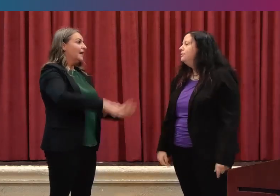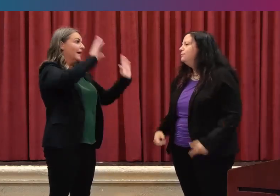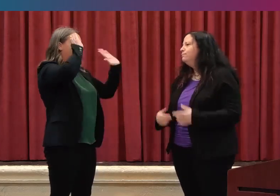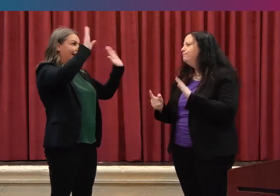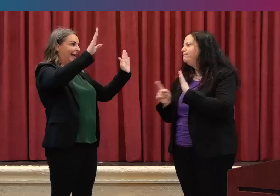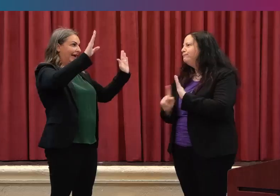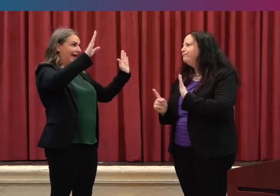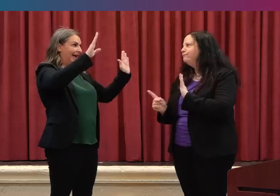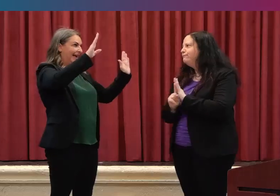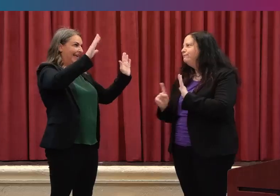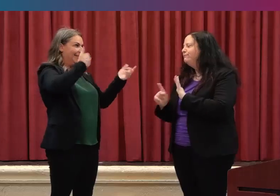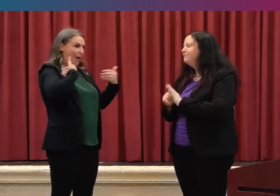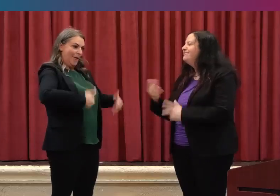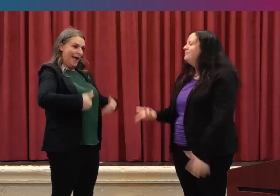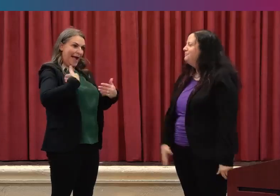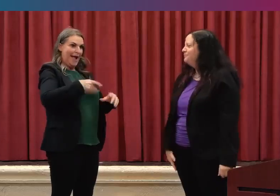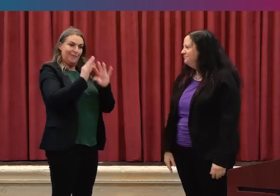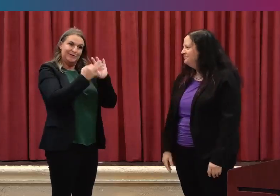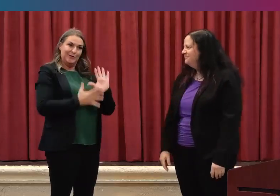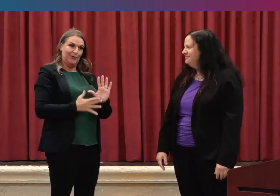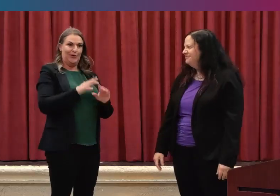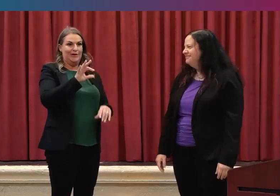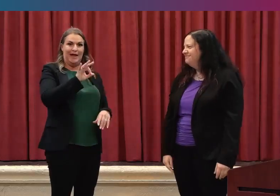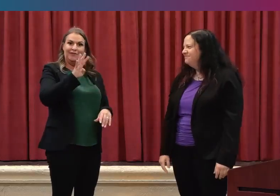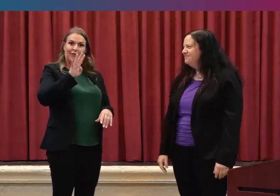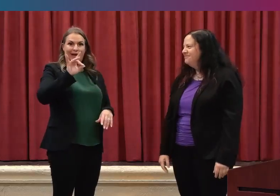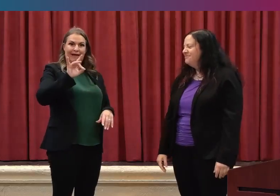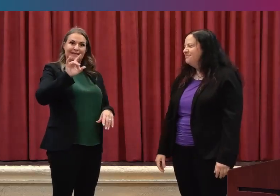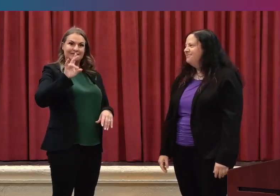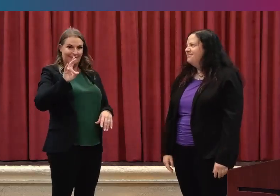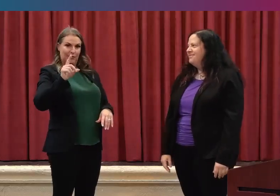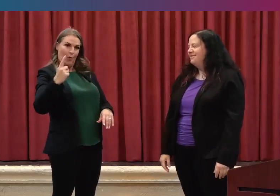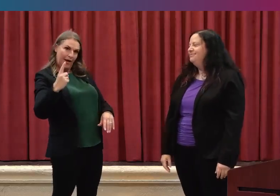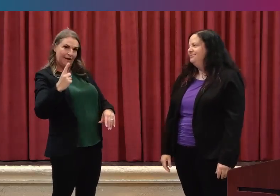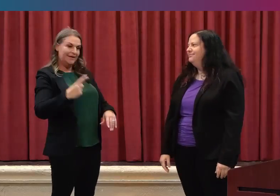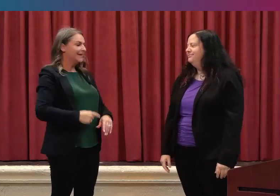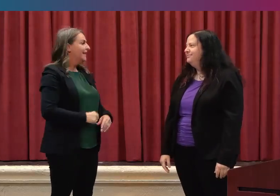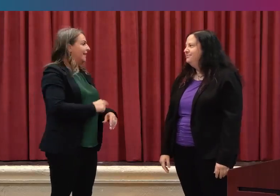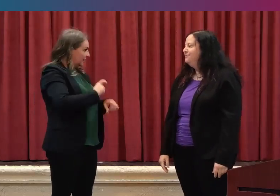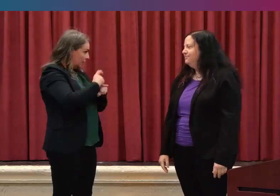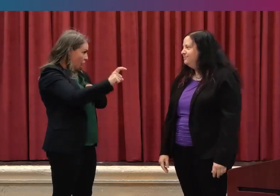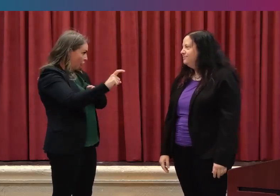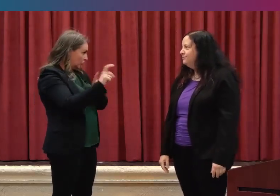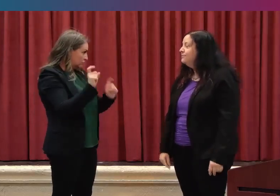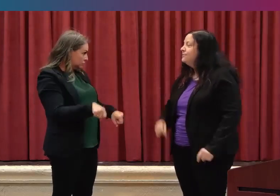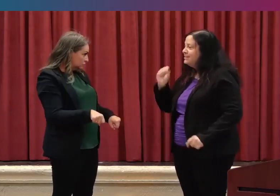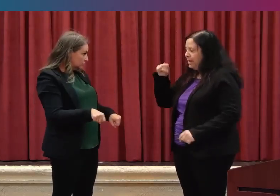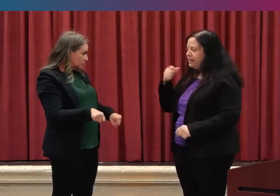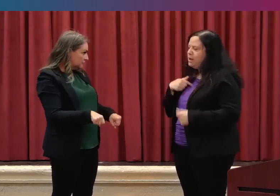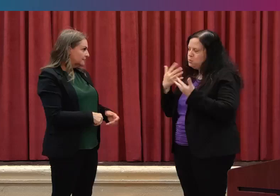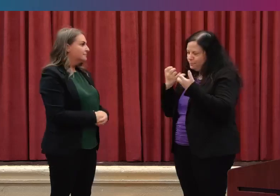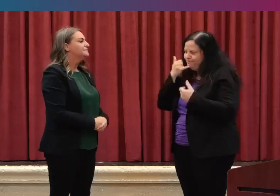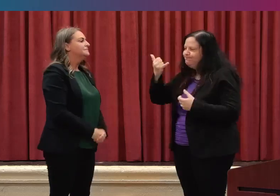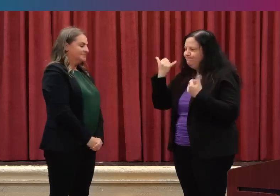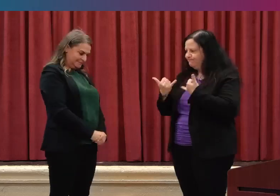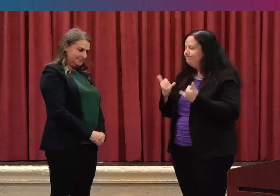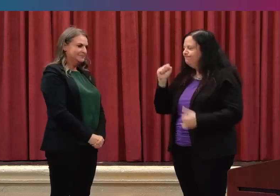Making a video call. Hello, I'm an interpreter 948791. I'll call for